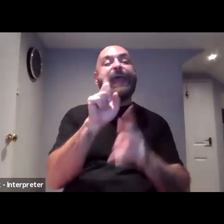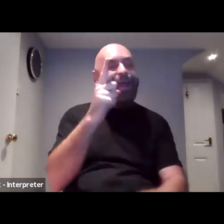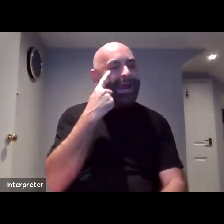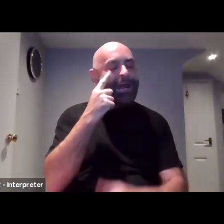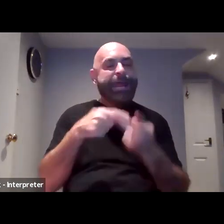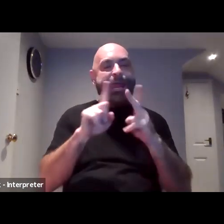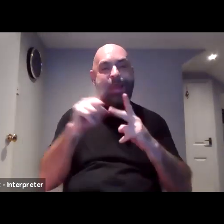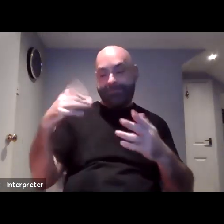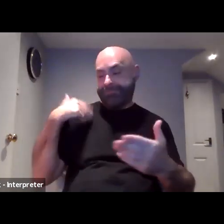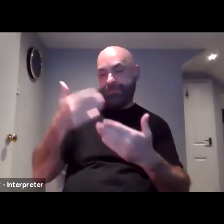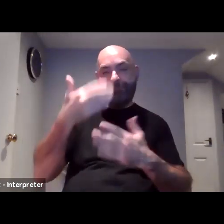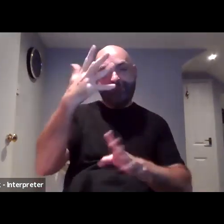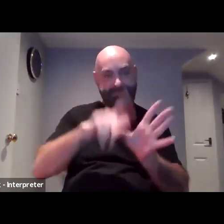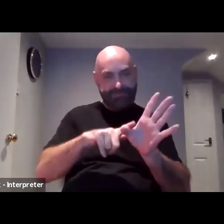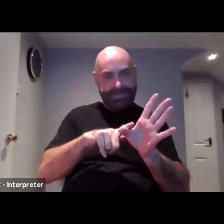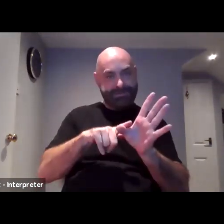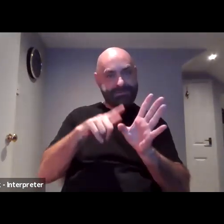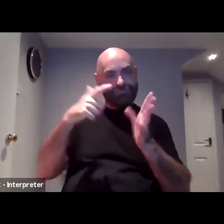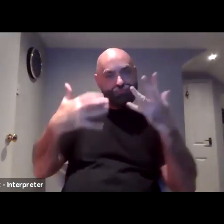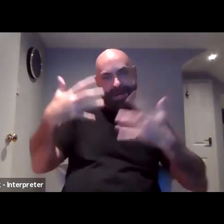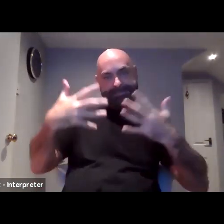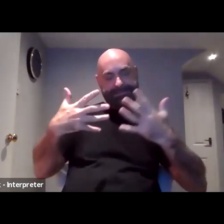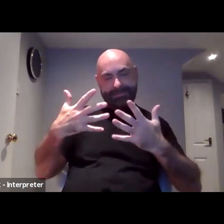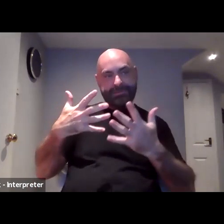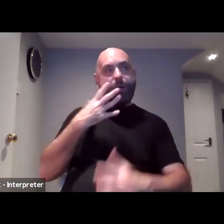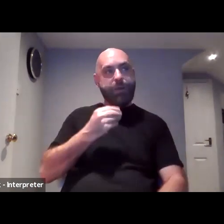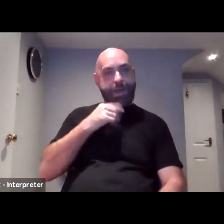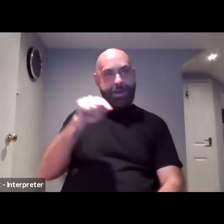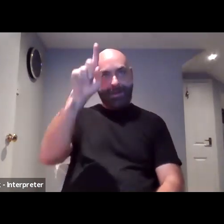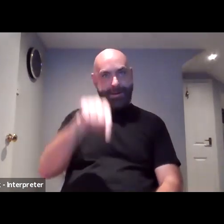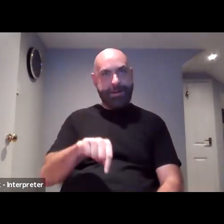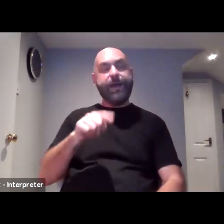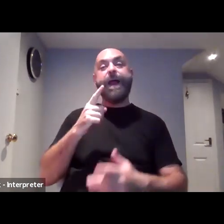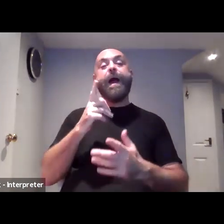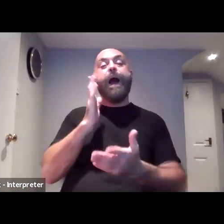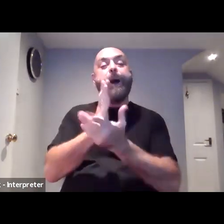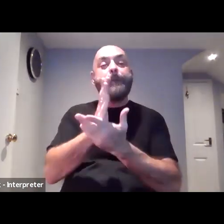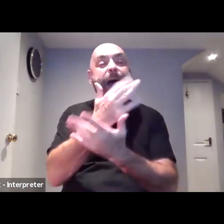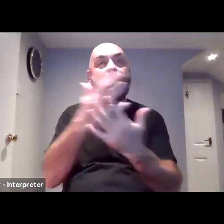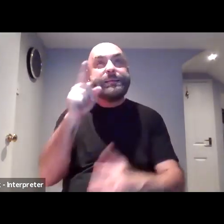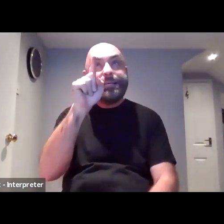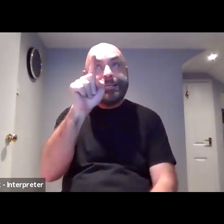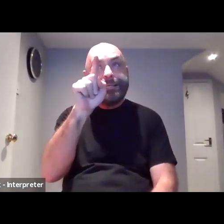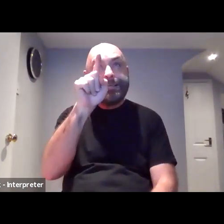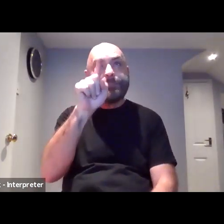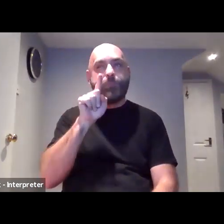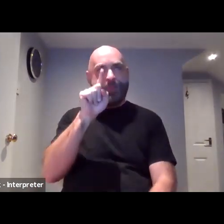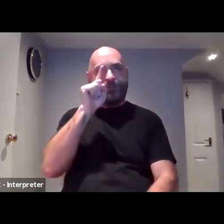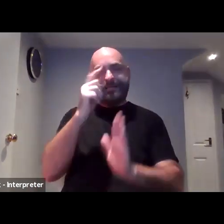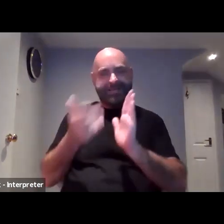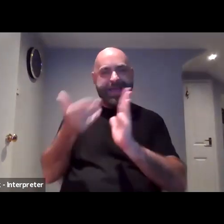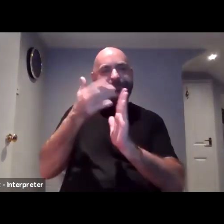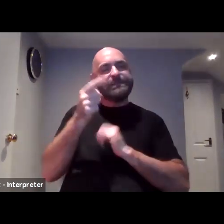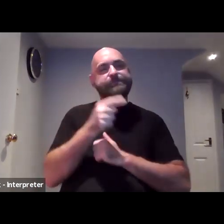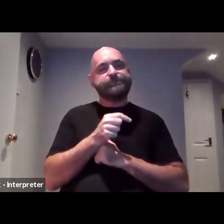the previous 5 years applied, and then looking at how many did occur, and that's the excess,